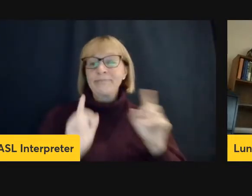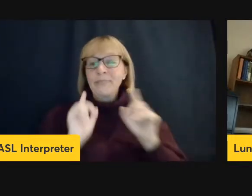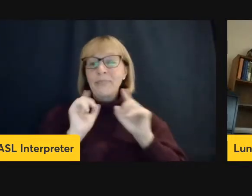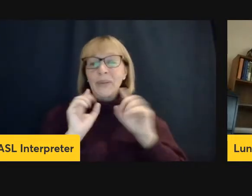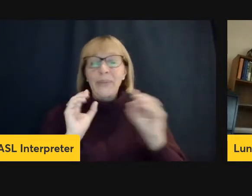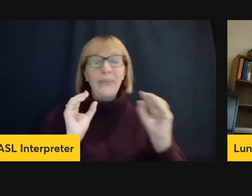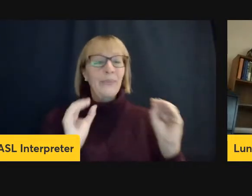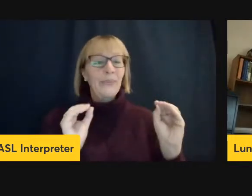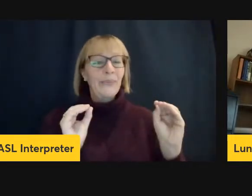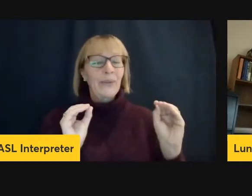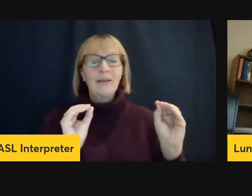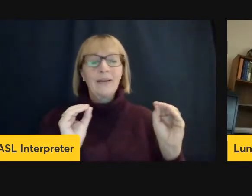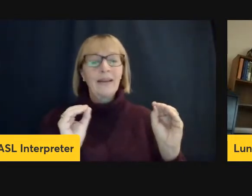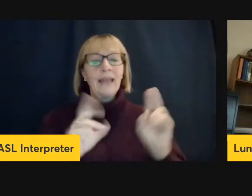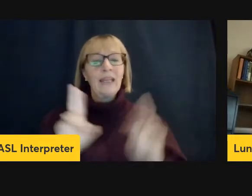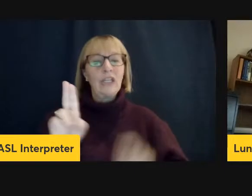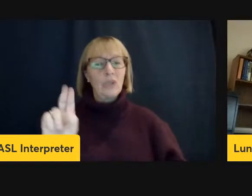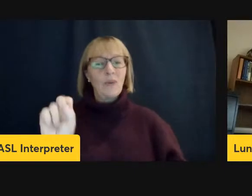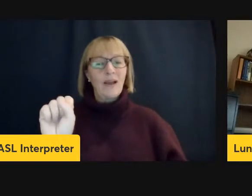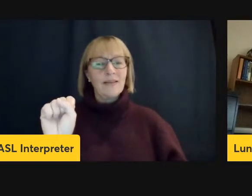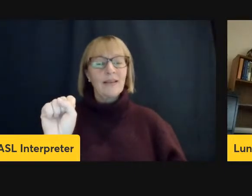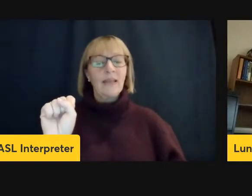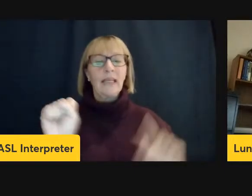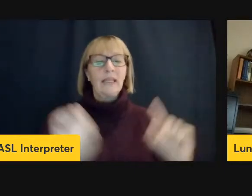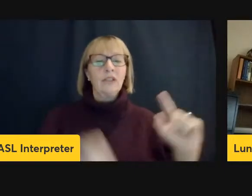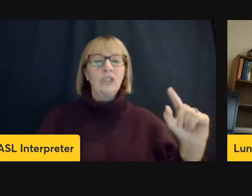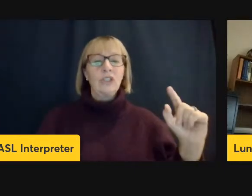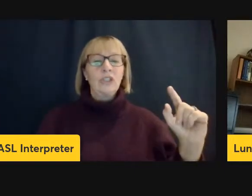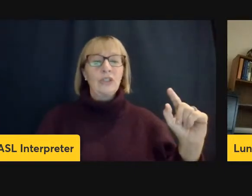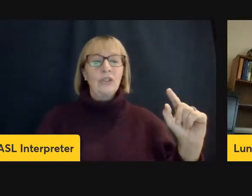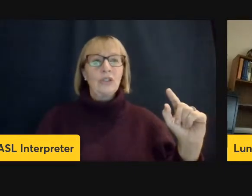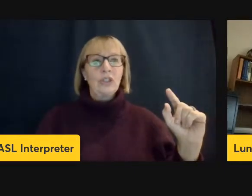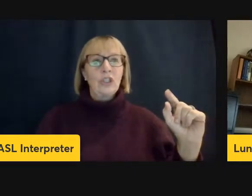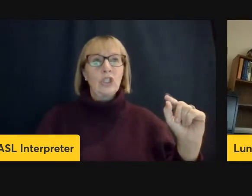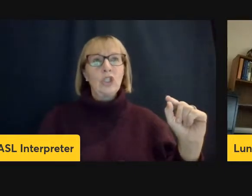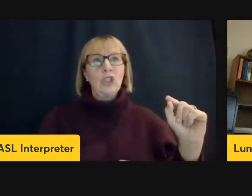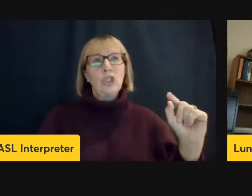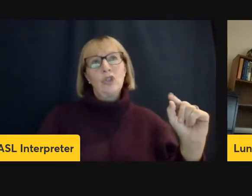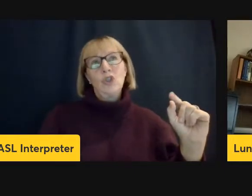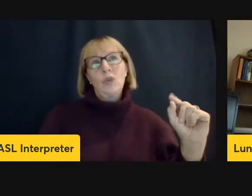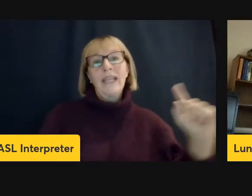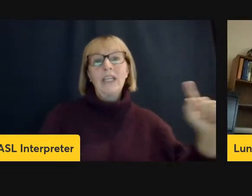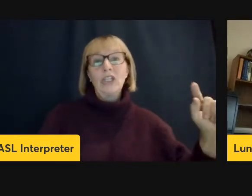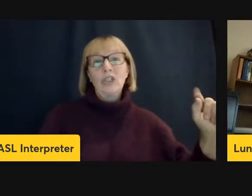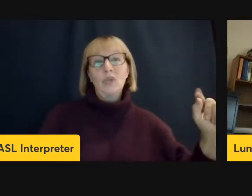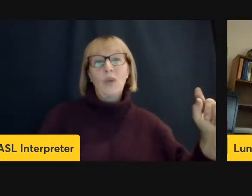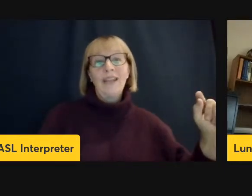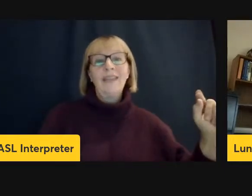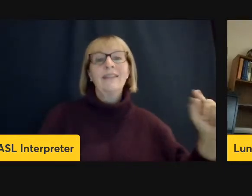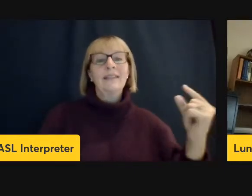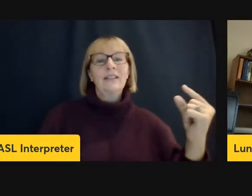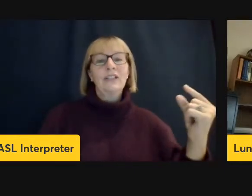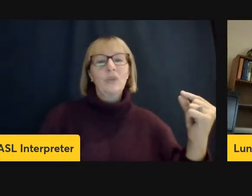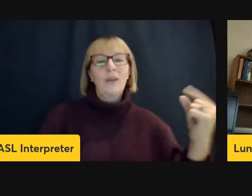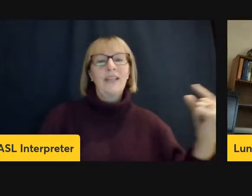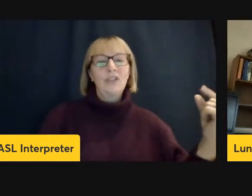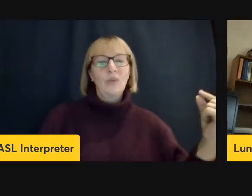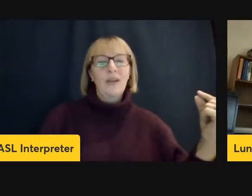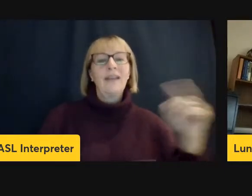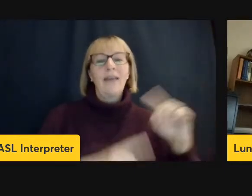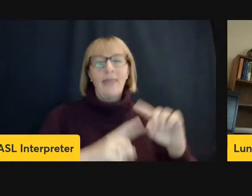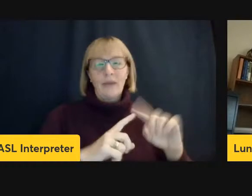the U.S. And in 2020, there was an article in Chest, and by that time, the whole context had